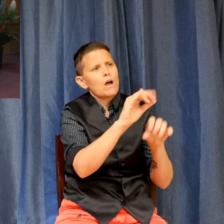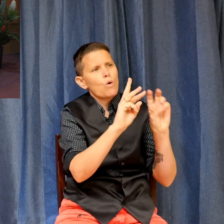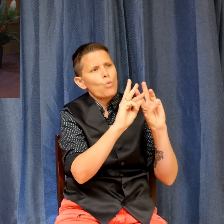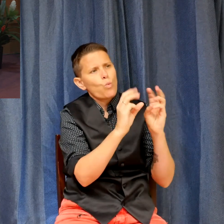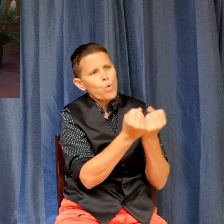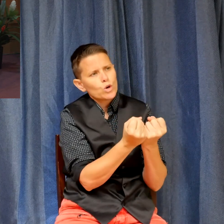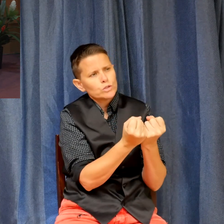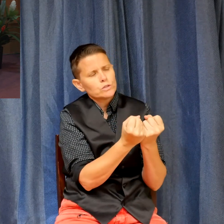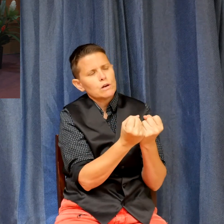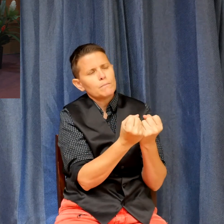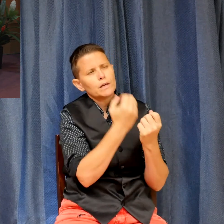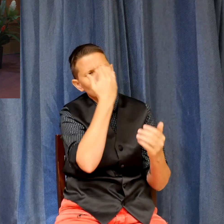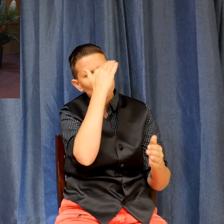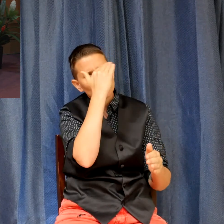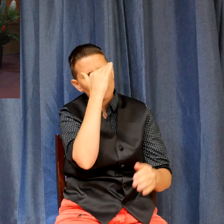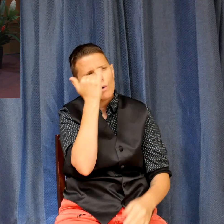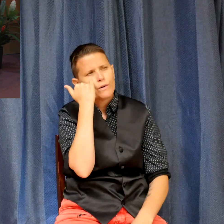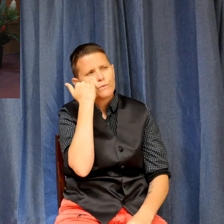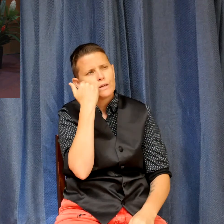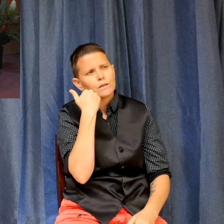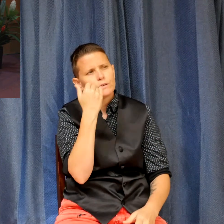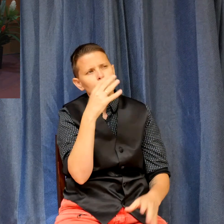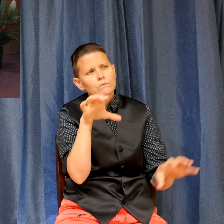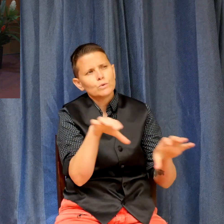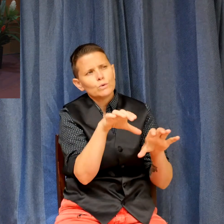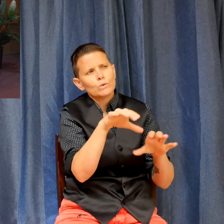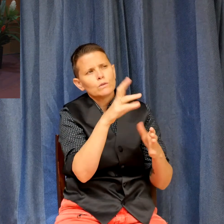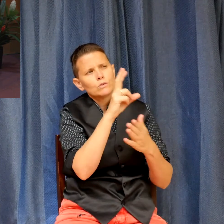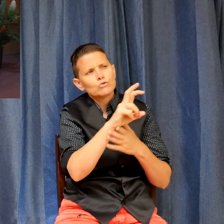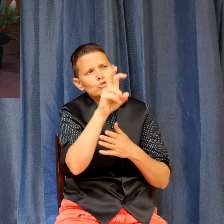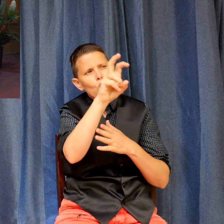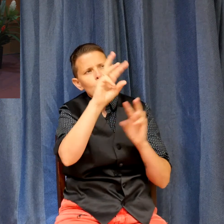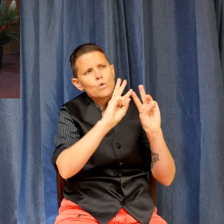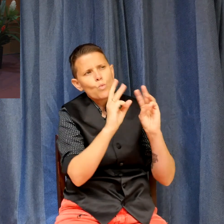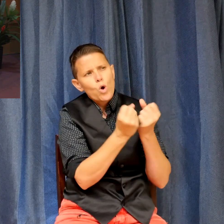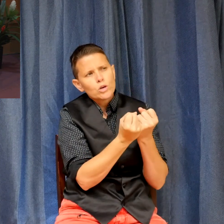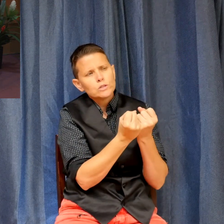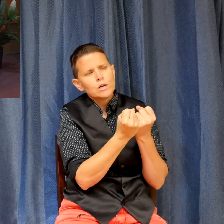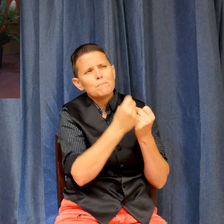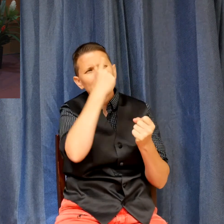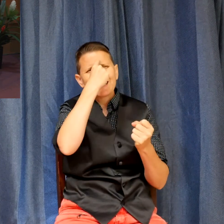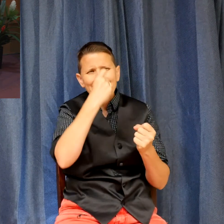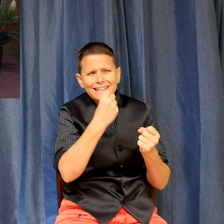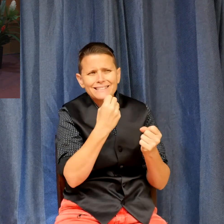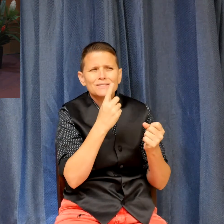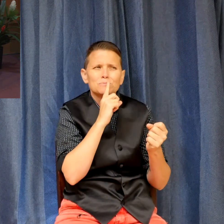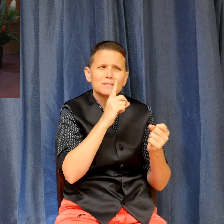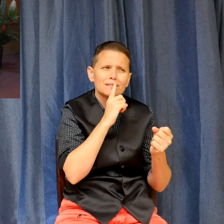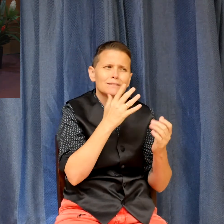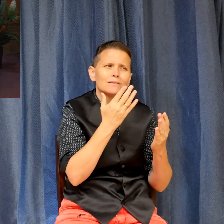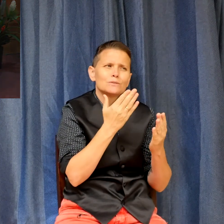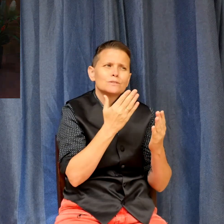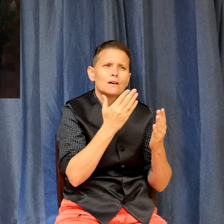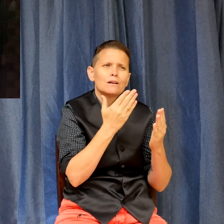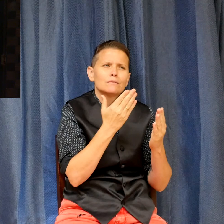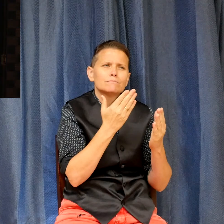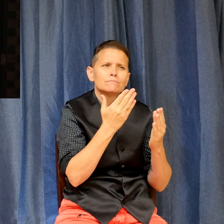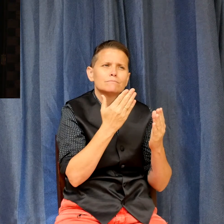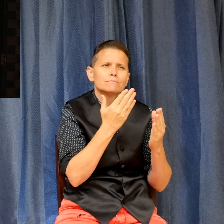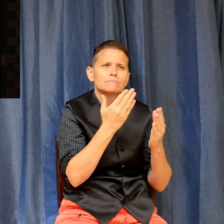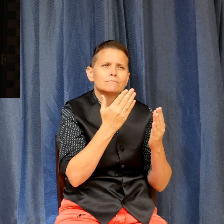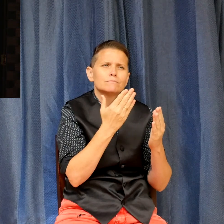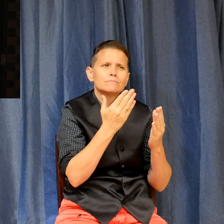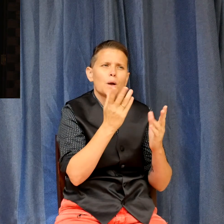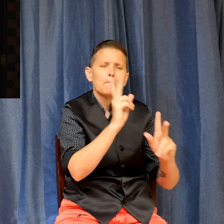I'm not sure we can do the inner child journey workshop right now just because of COVID, but I could certainly give you